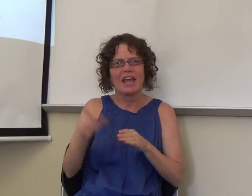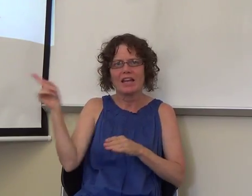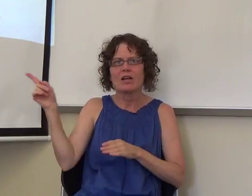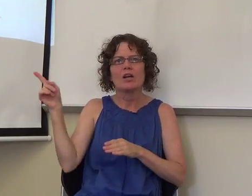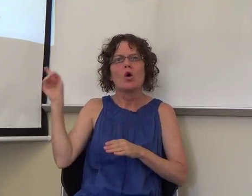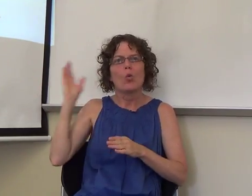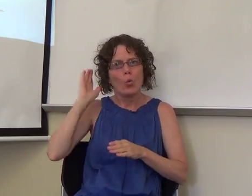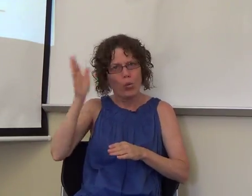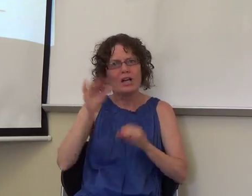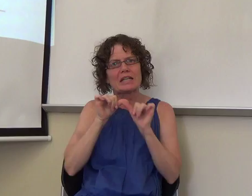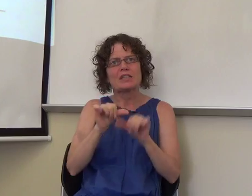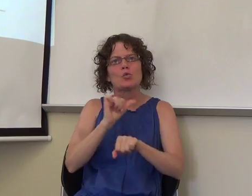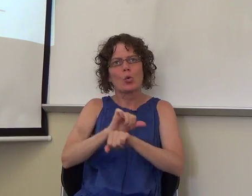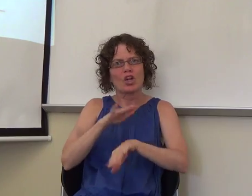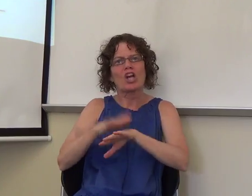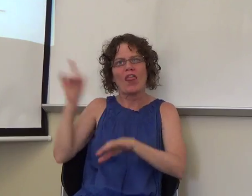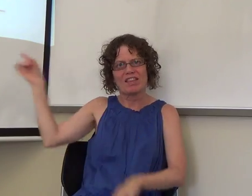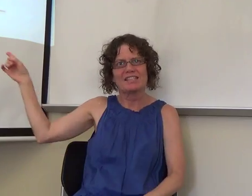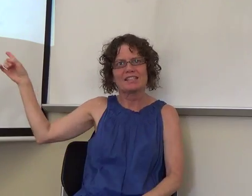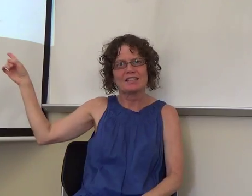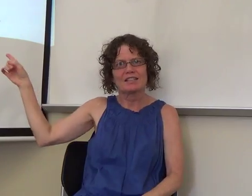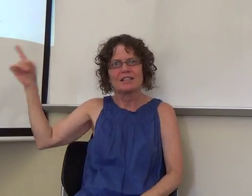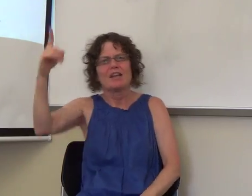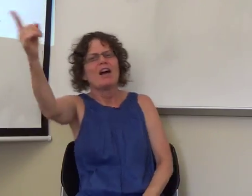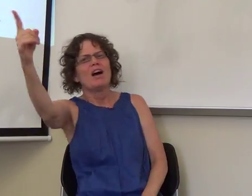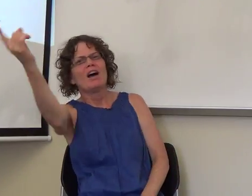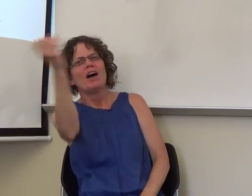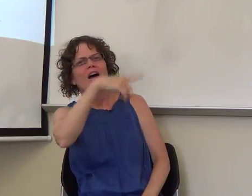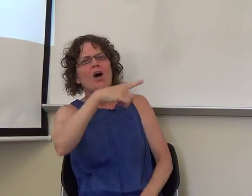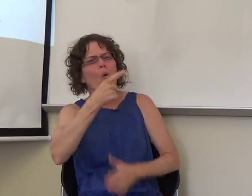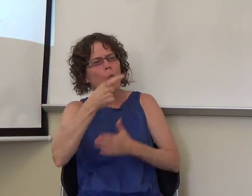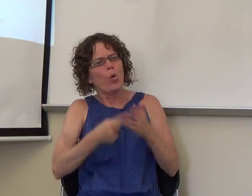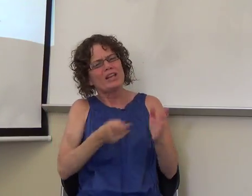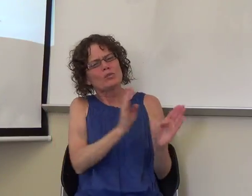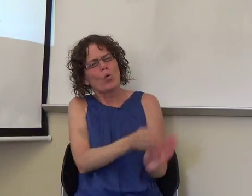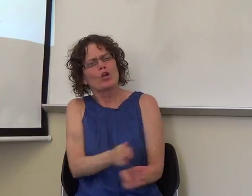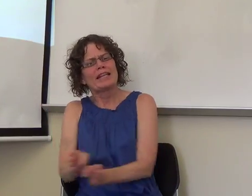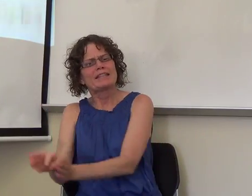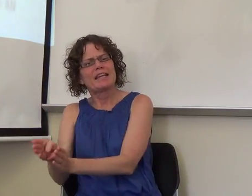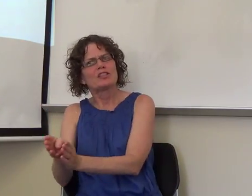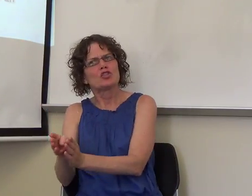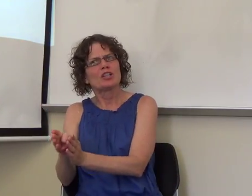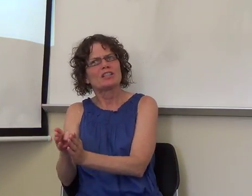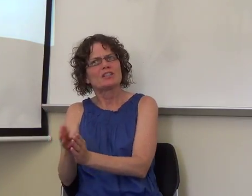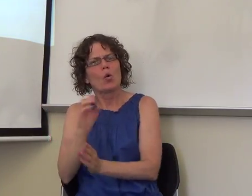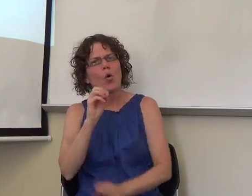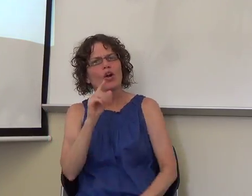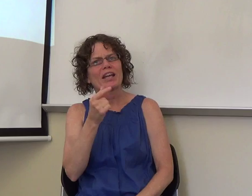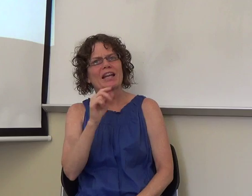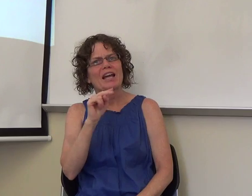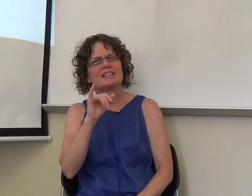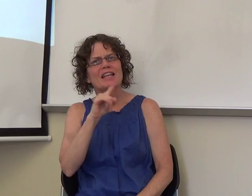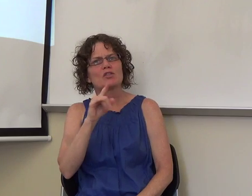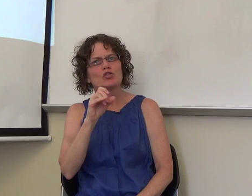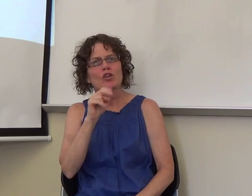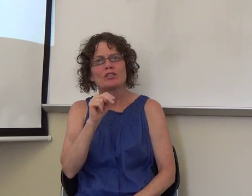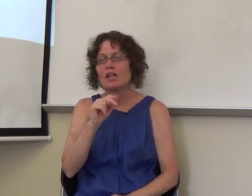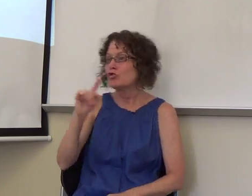continue to work on this. I have a question. What is the organization? What did you write for organization? It's this. It's just a list. If you would put